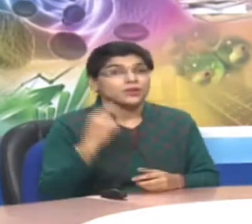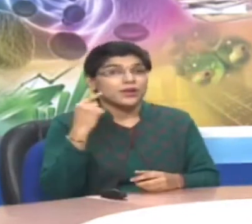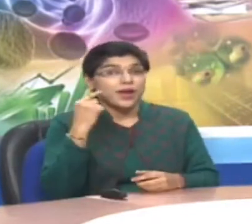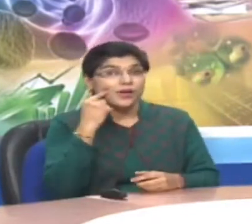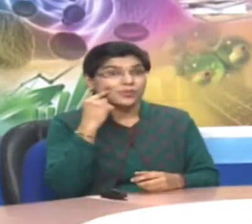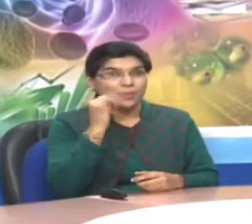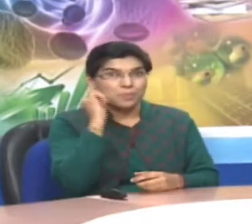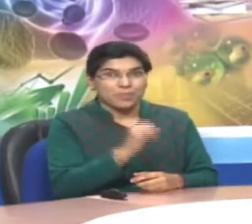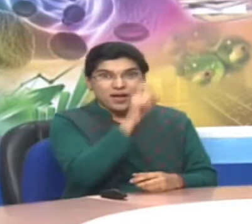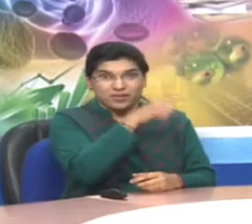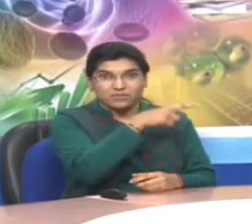In the next